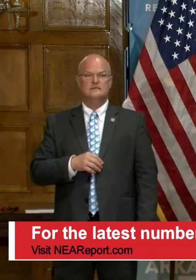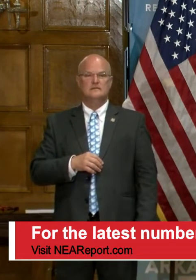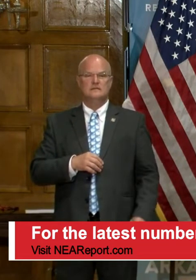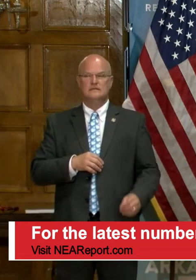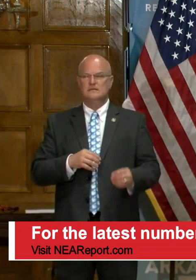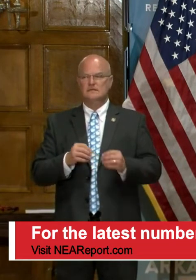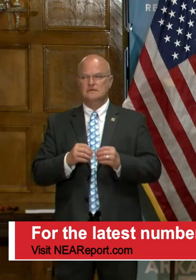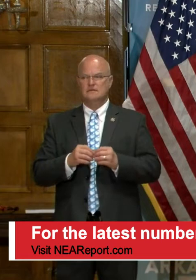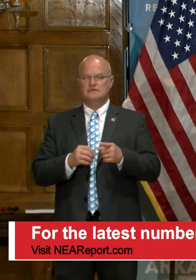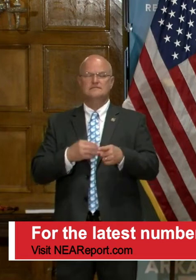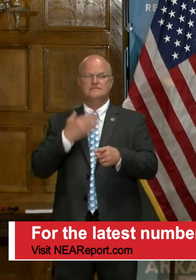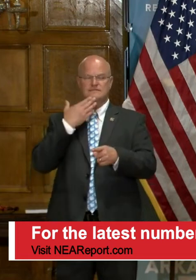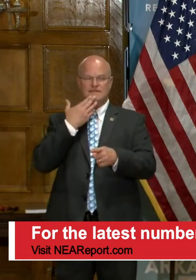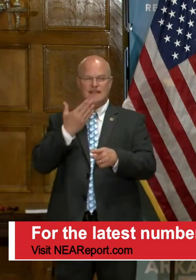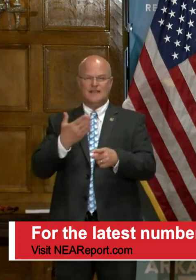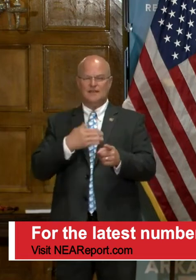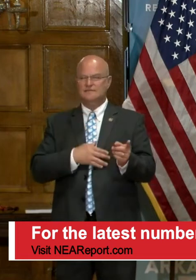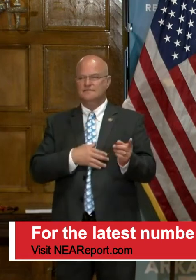Any other questions?